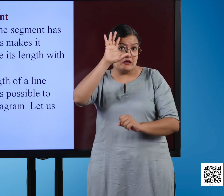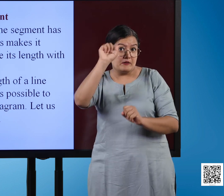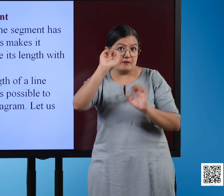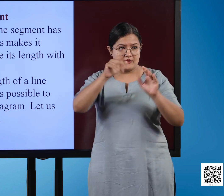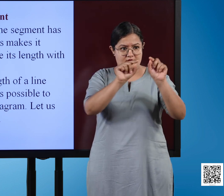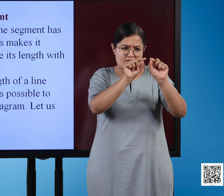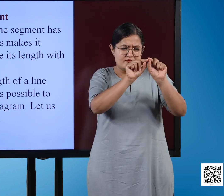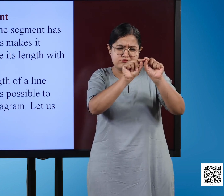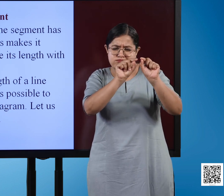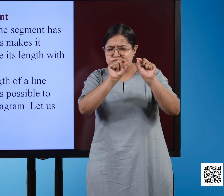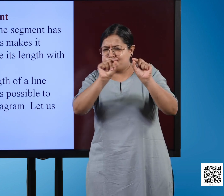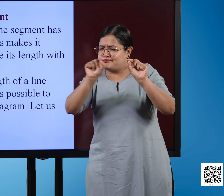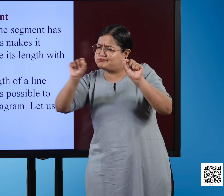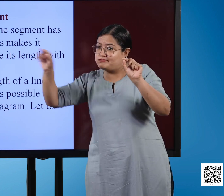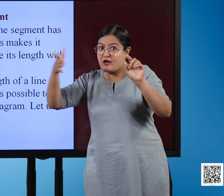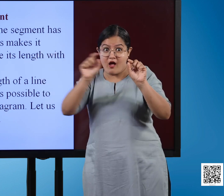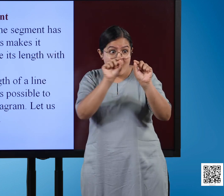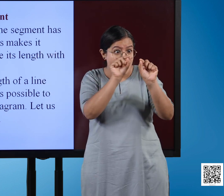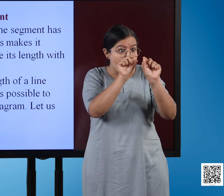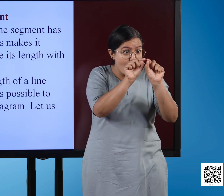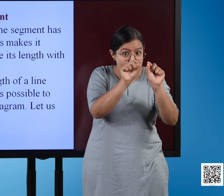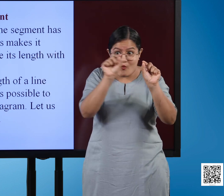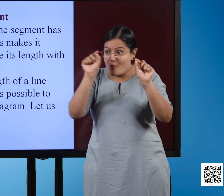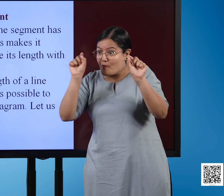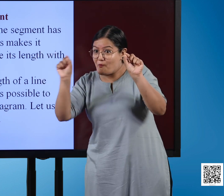Remember that a line segment has two end points.